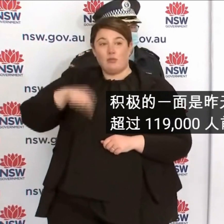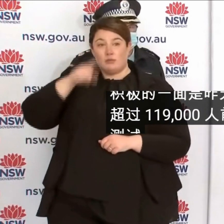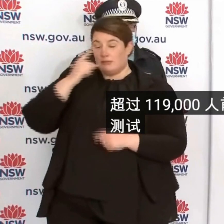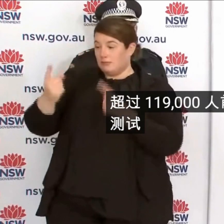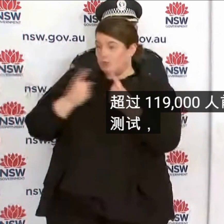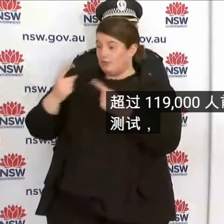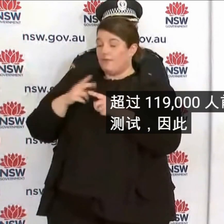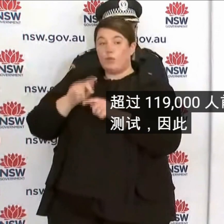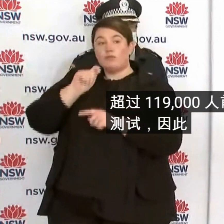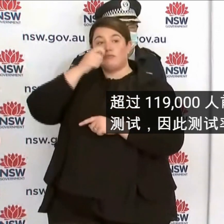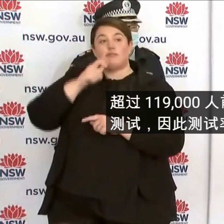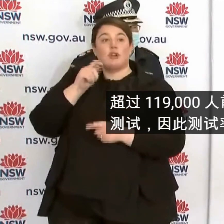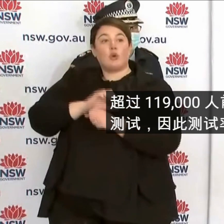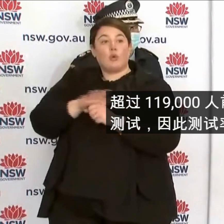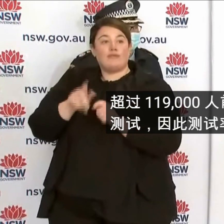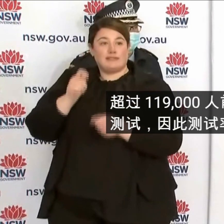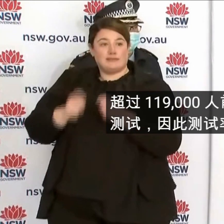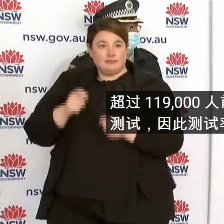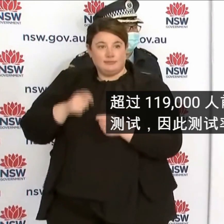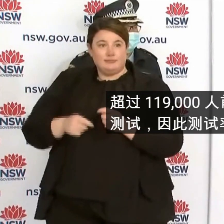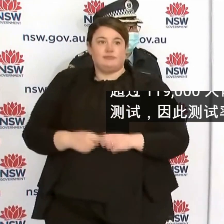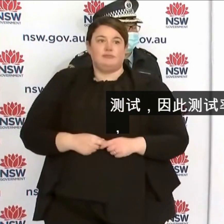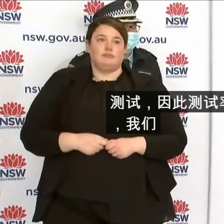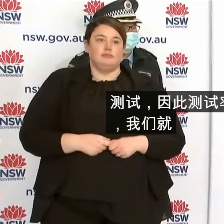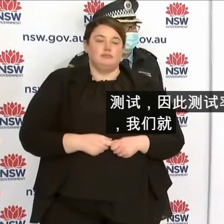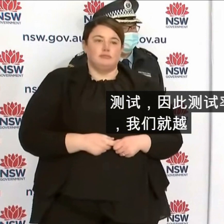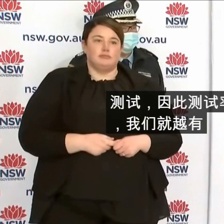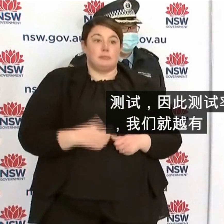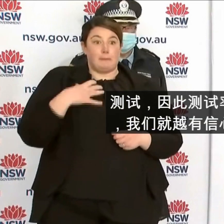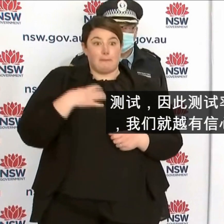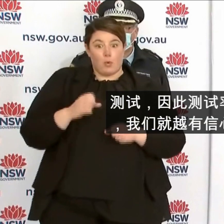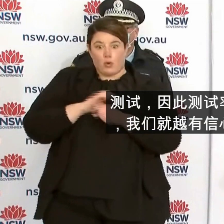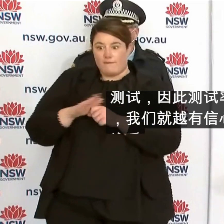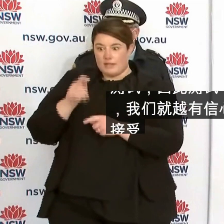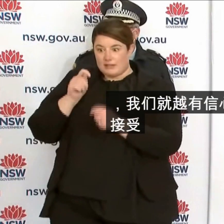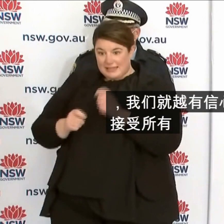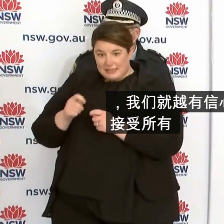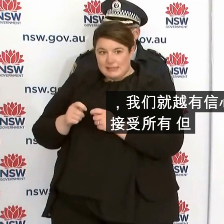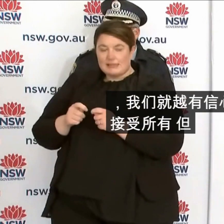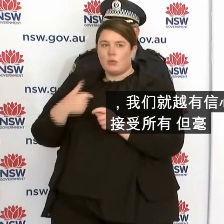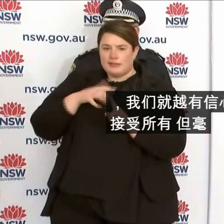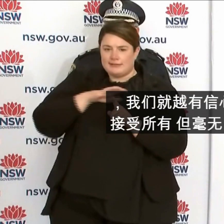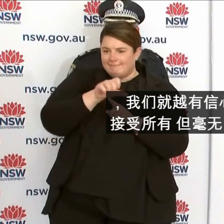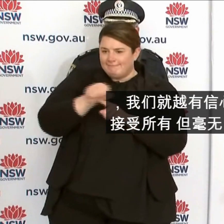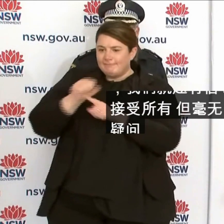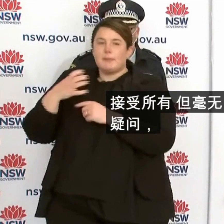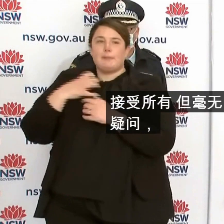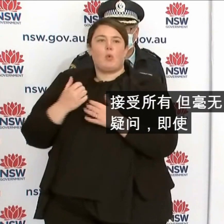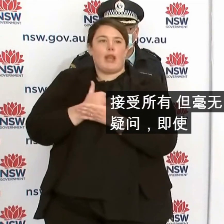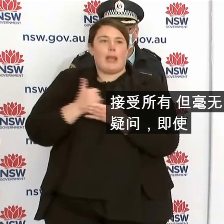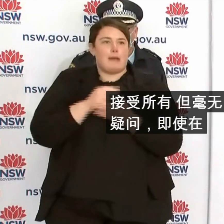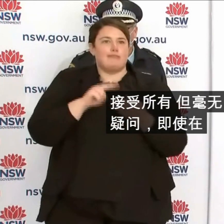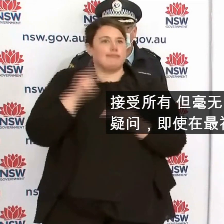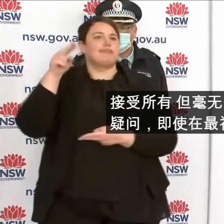come forward for testing. So the higher the testing rates, the more confidence we have that we're picking up all the cases. But there's no